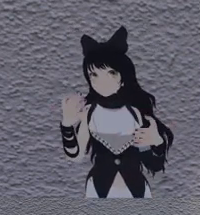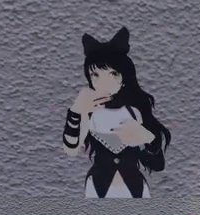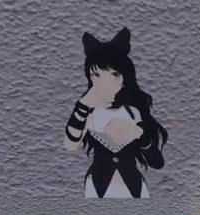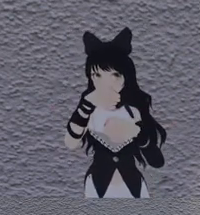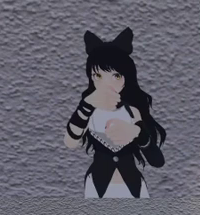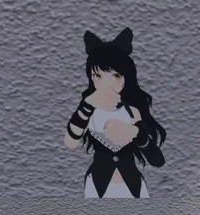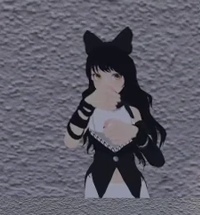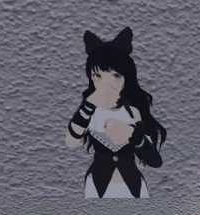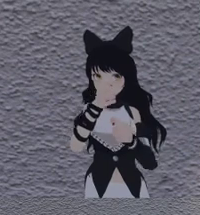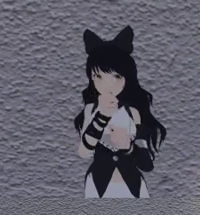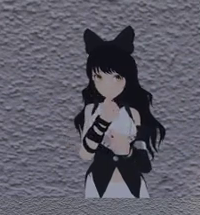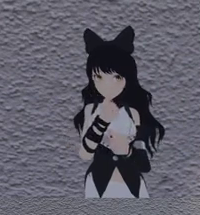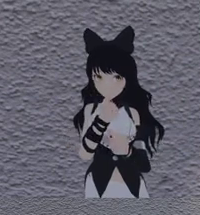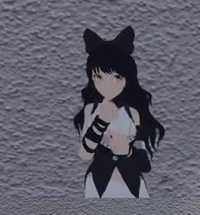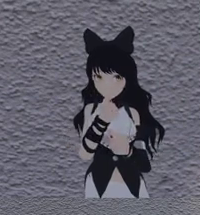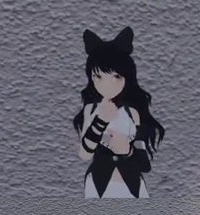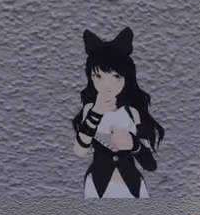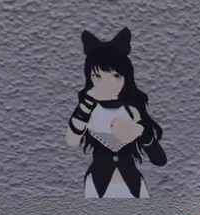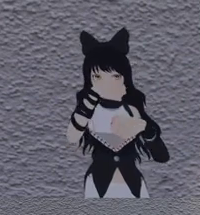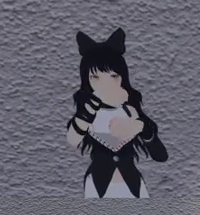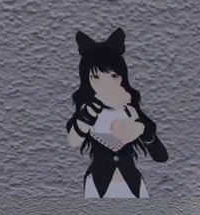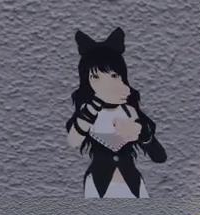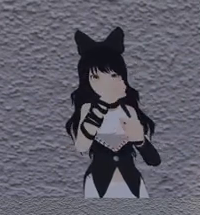Now this sign, what is it? Make,